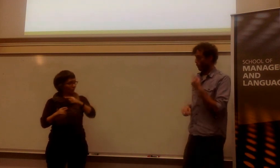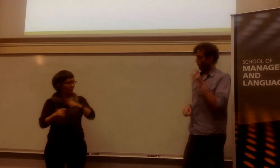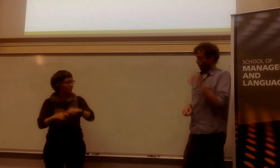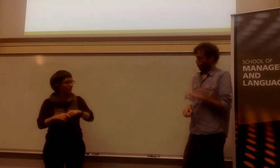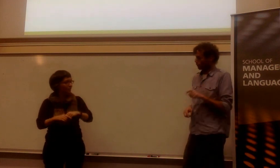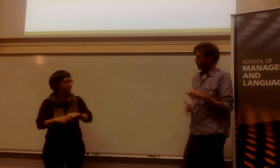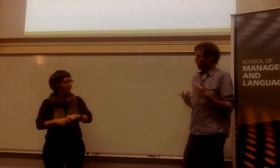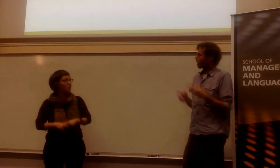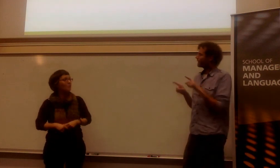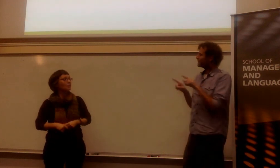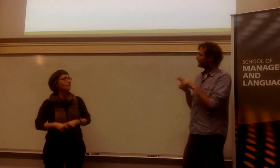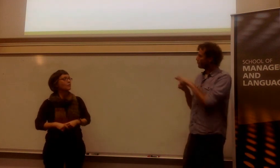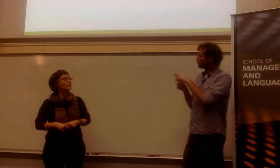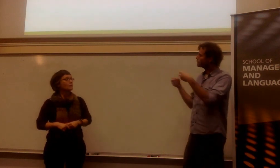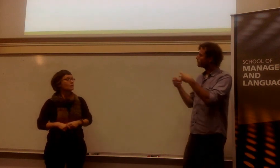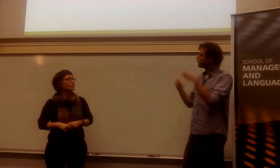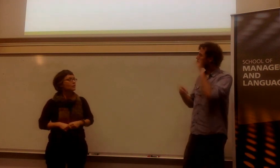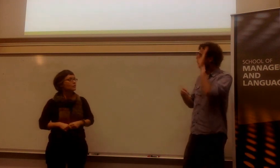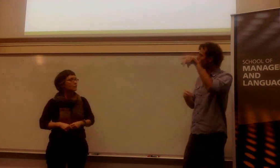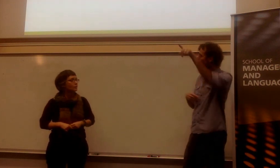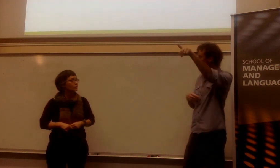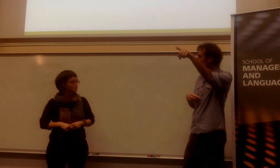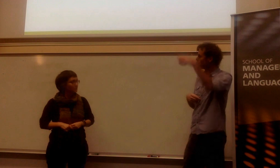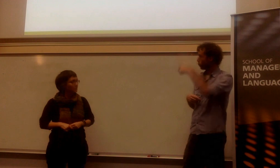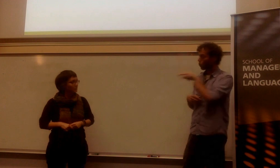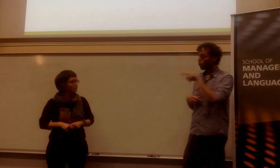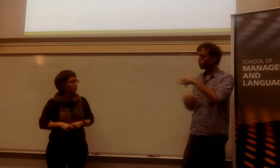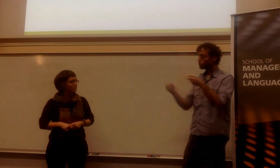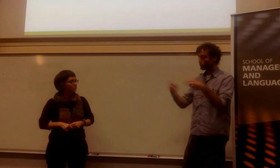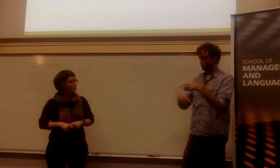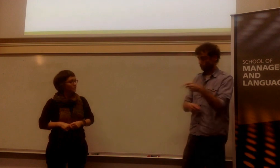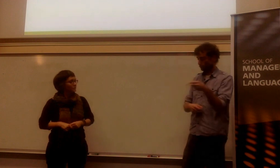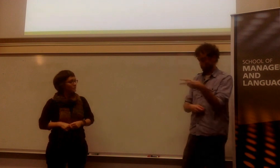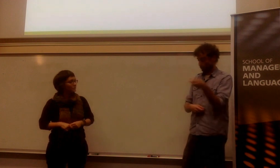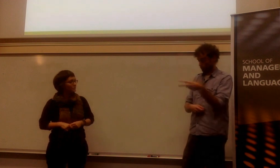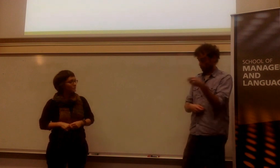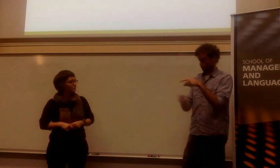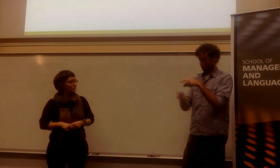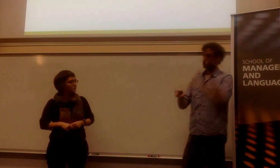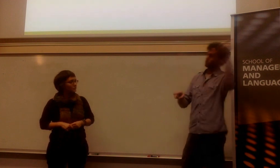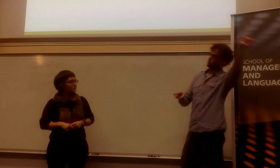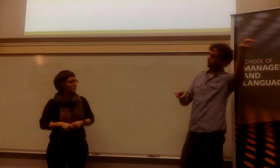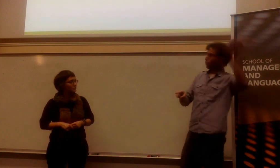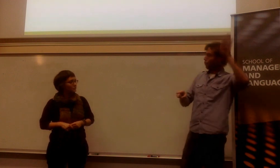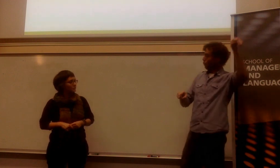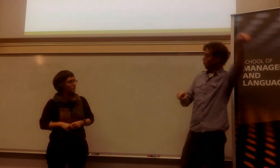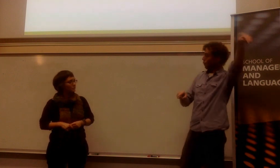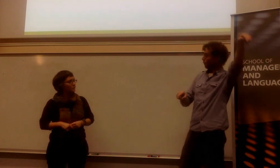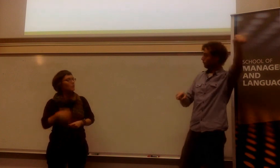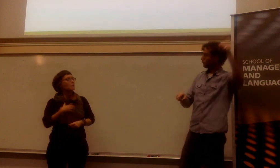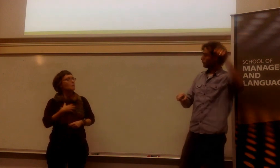So it's almost like a live copy of it. Yeah. So, you know, like how you watch captions at home on